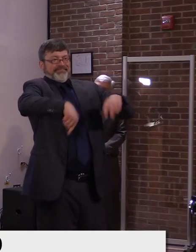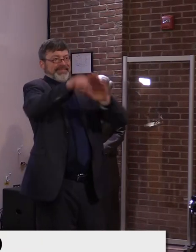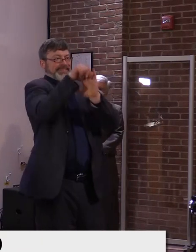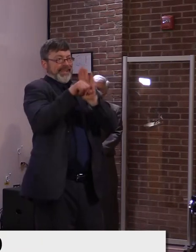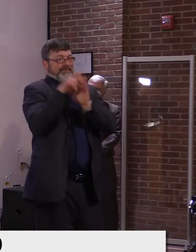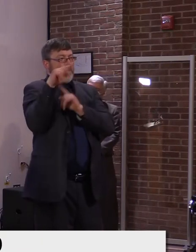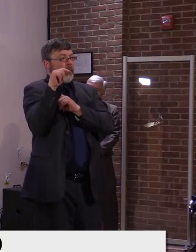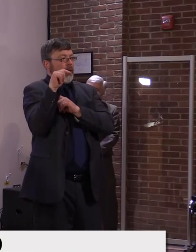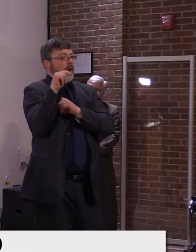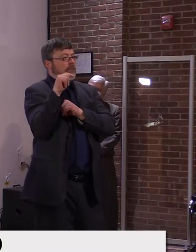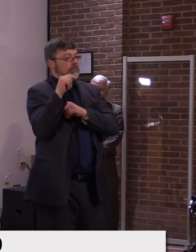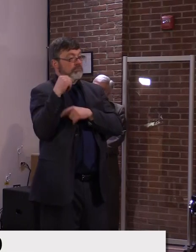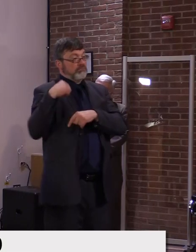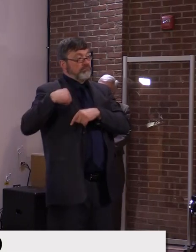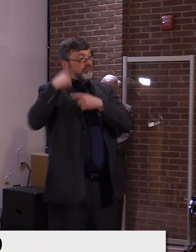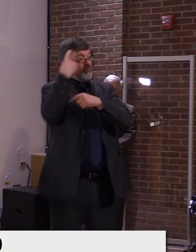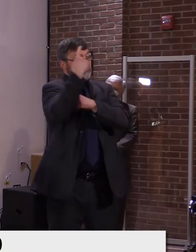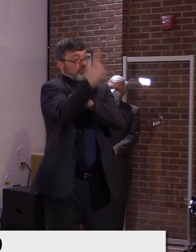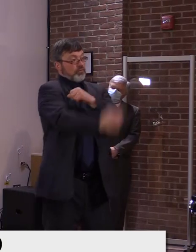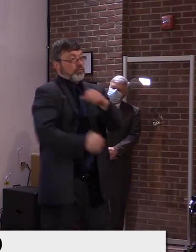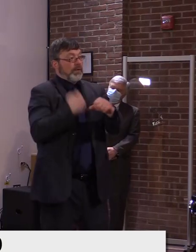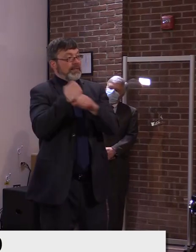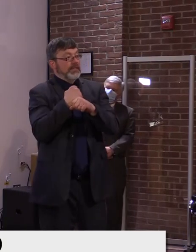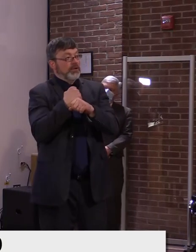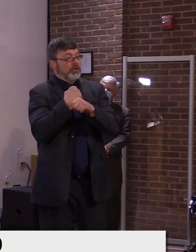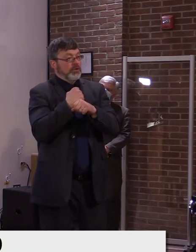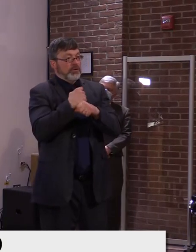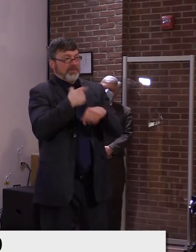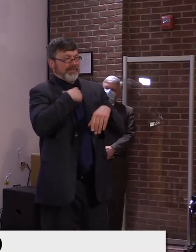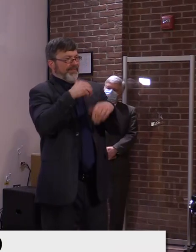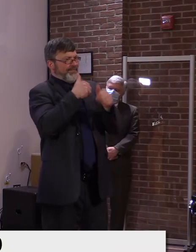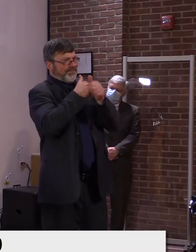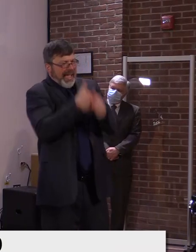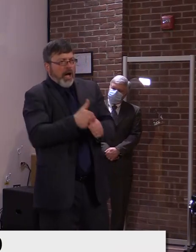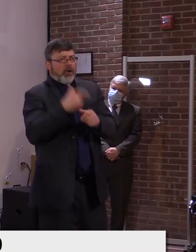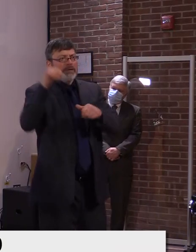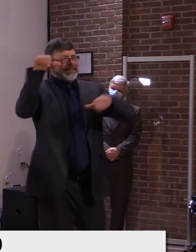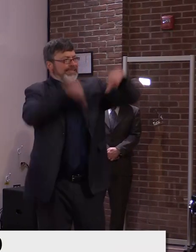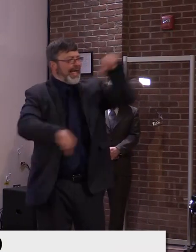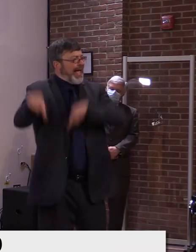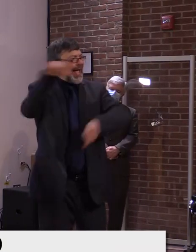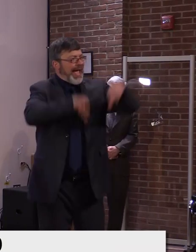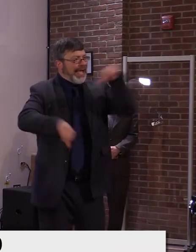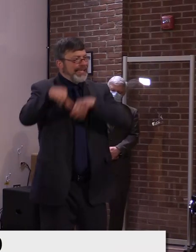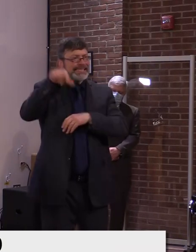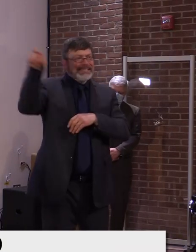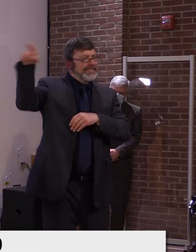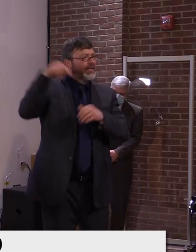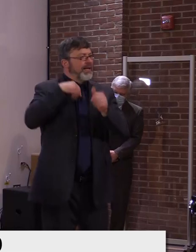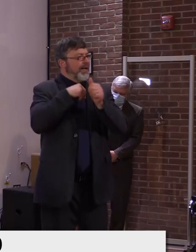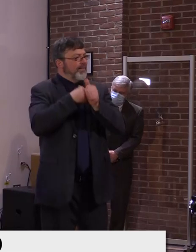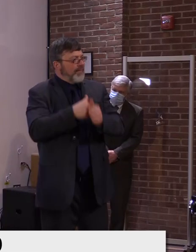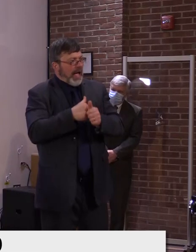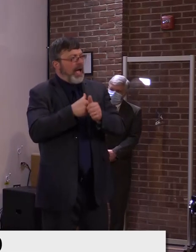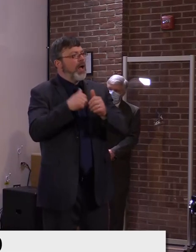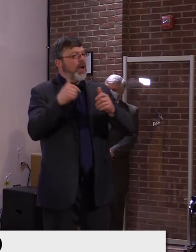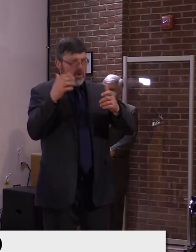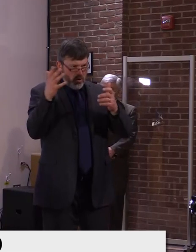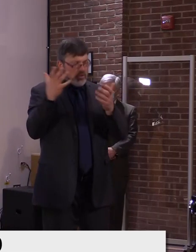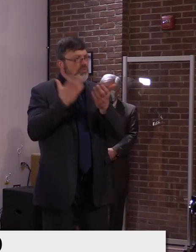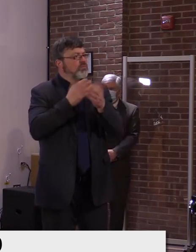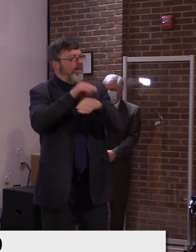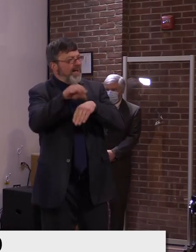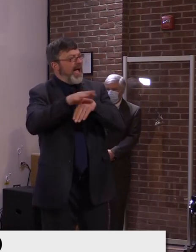12 months. We followed the guidance. We followed the experts. We followed the science, the data, and so forth. This is more